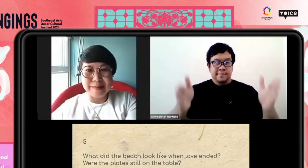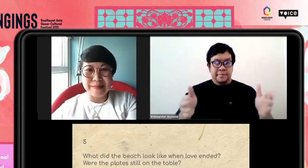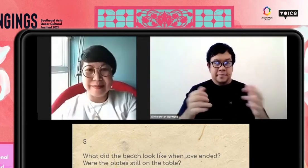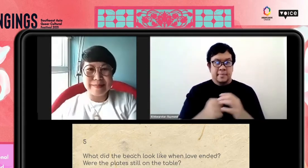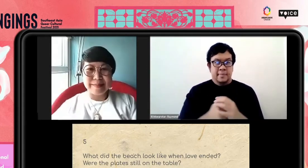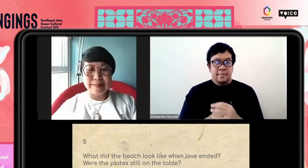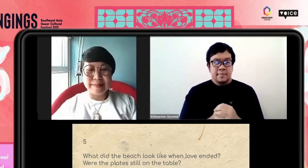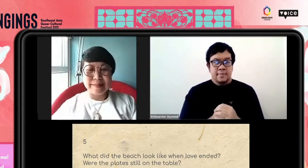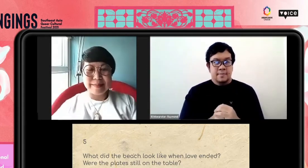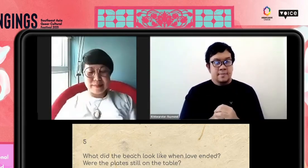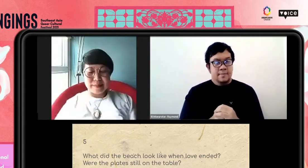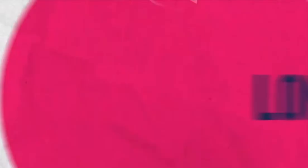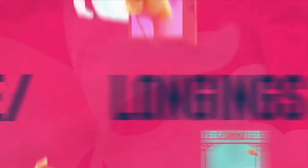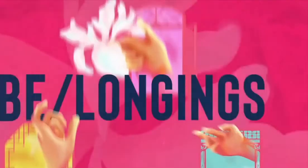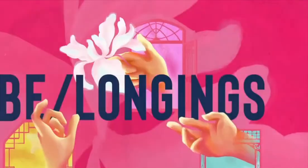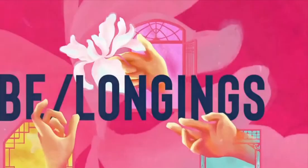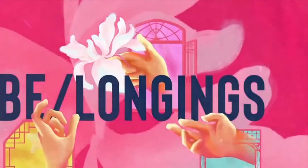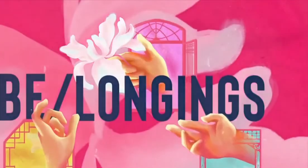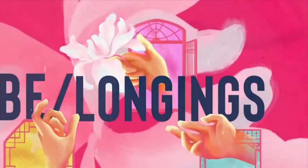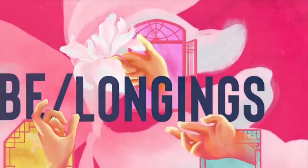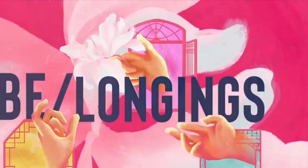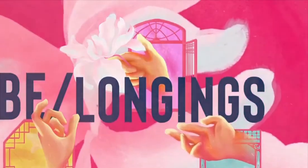Thank you.